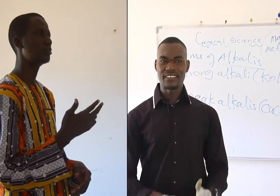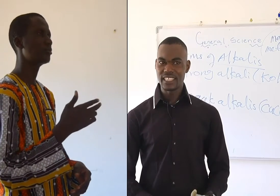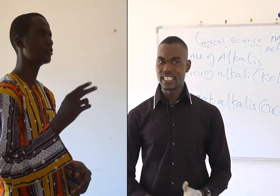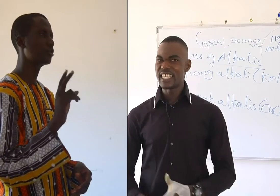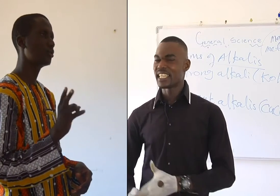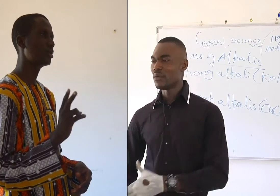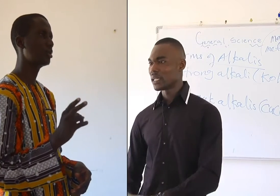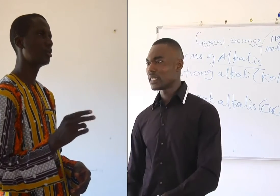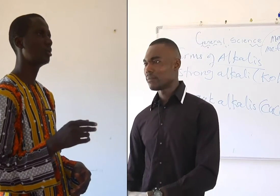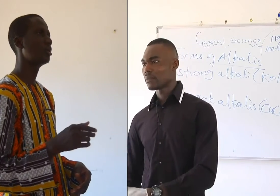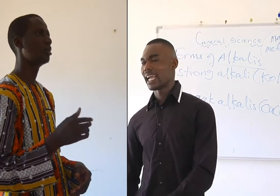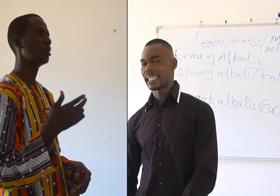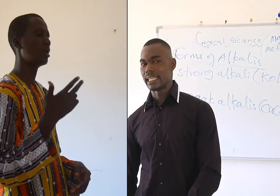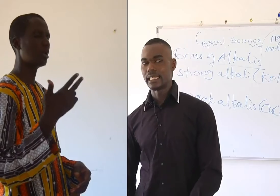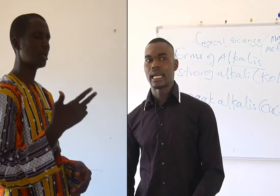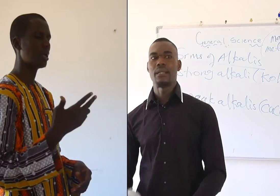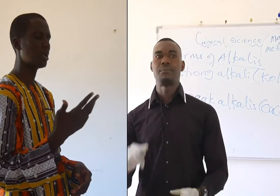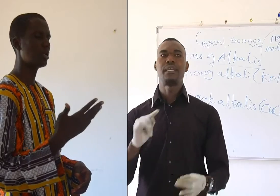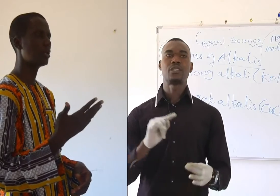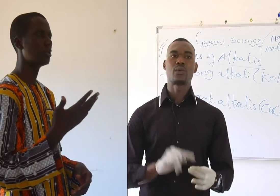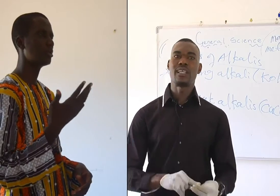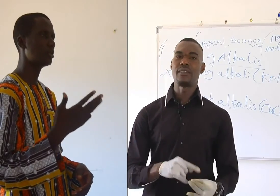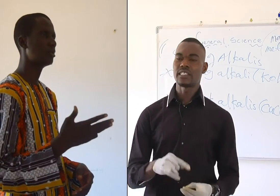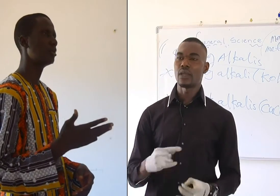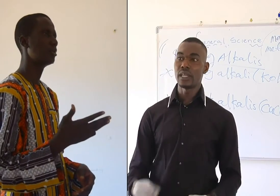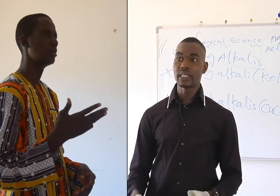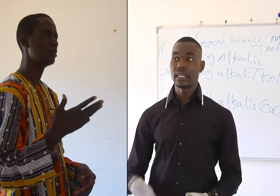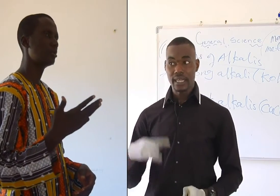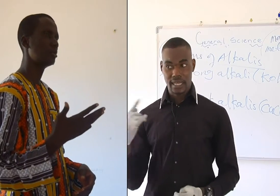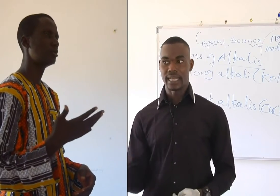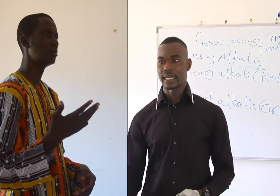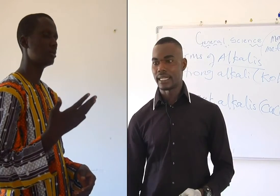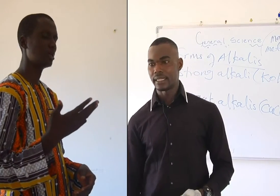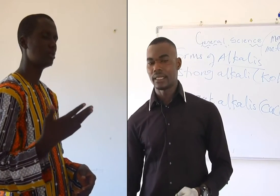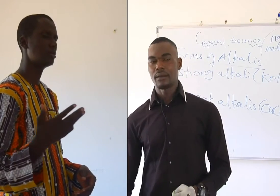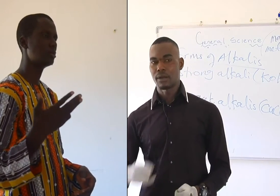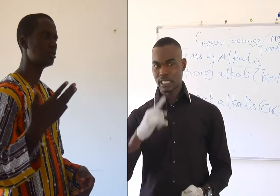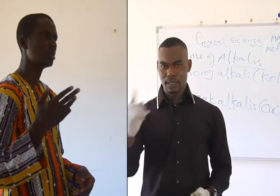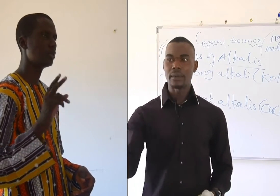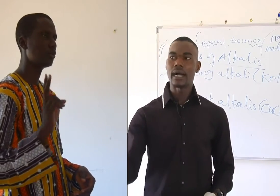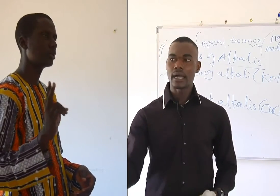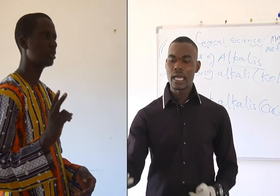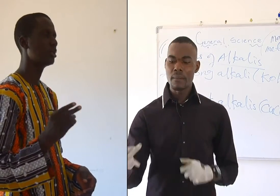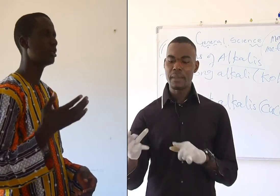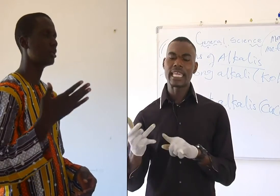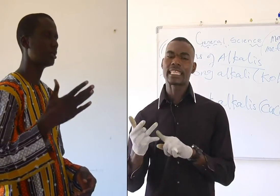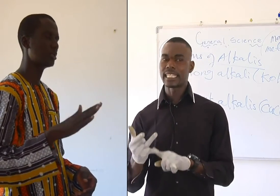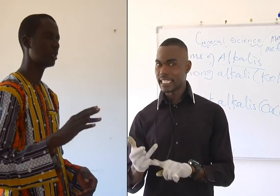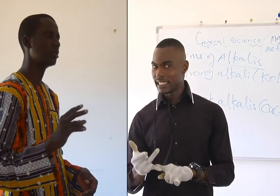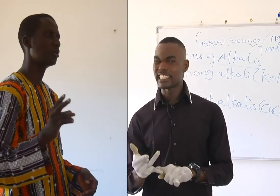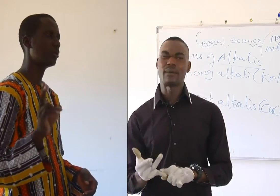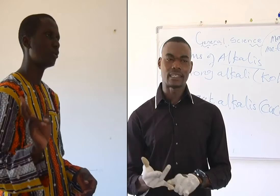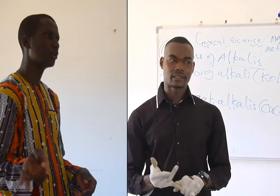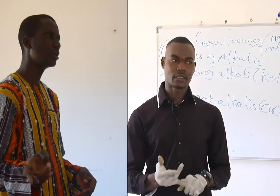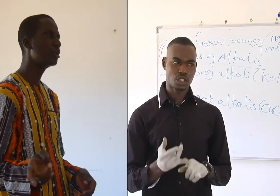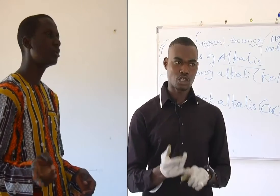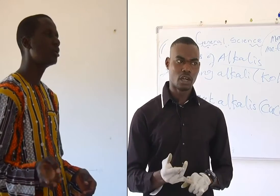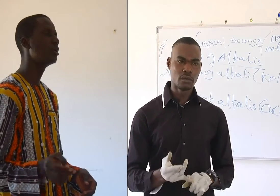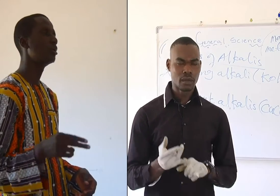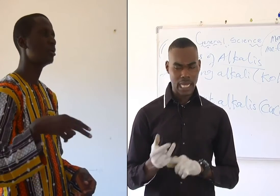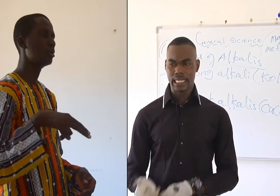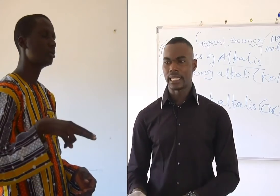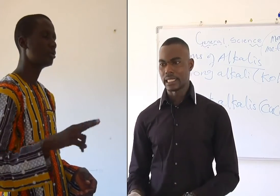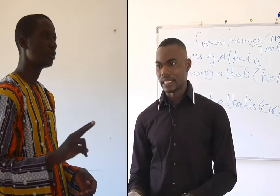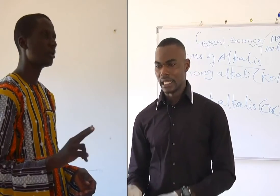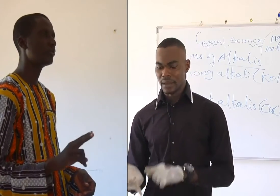pH 11 is a weak alkali, and pH 12 is a weak alkali. But remember, pH 13 is a what?